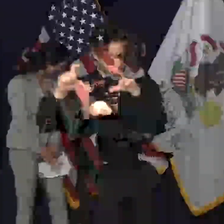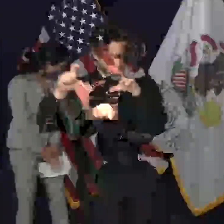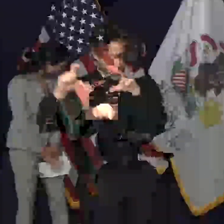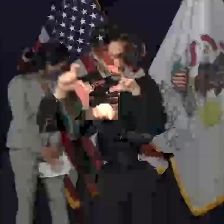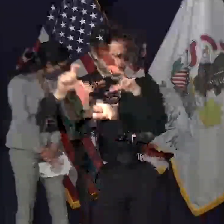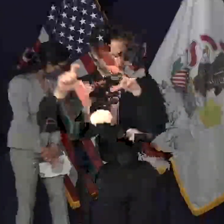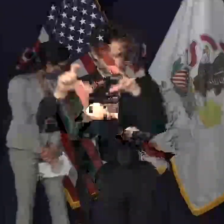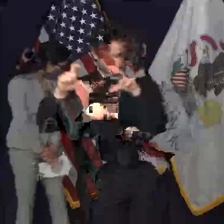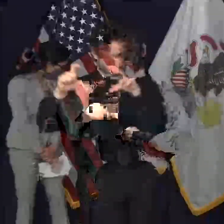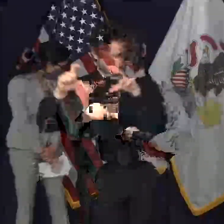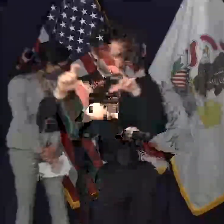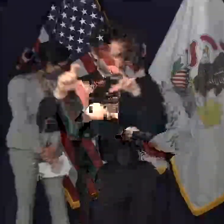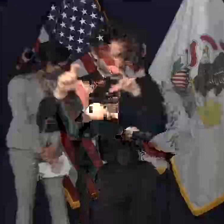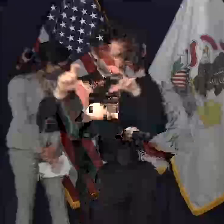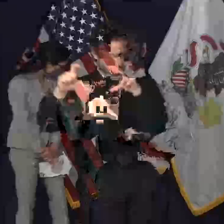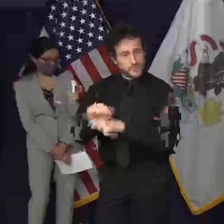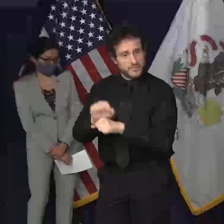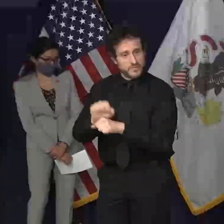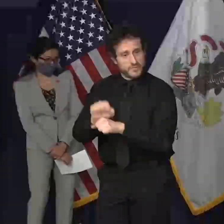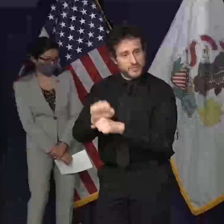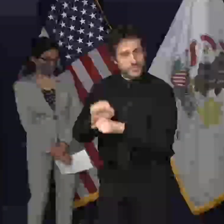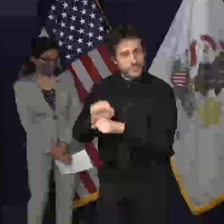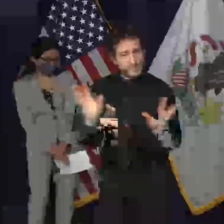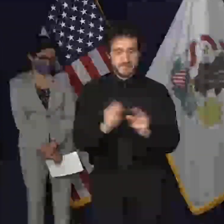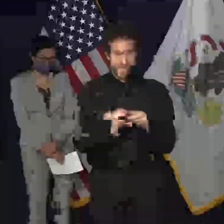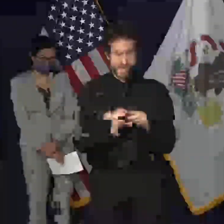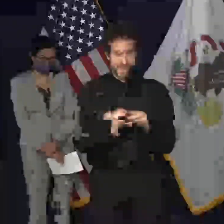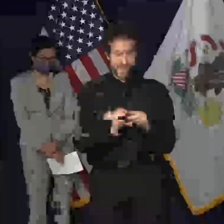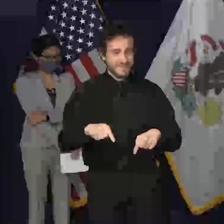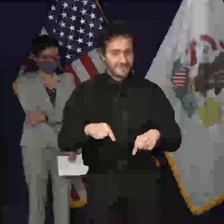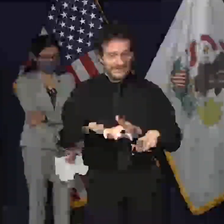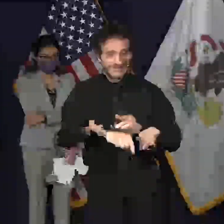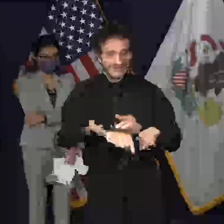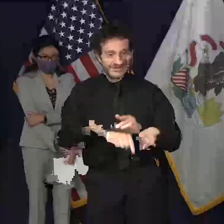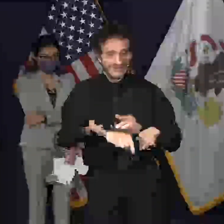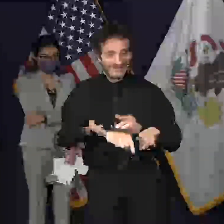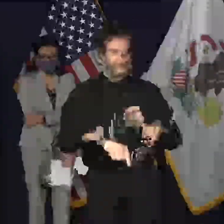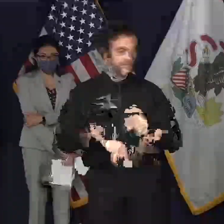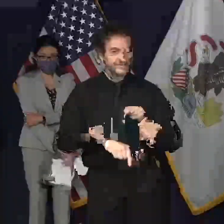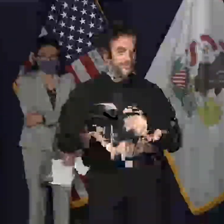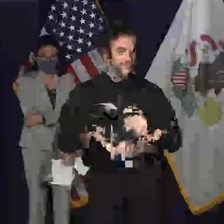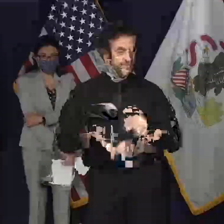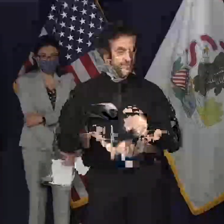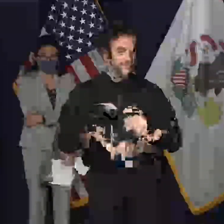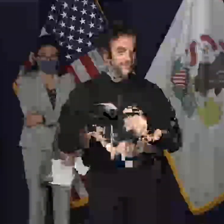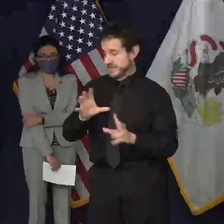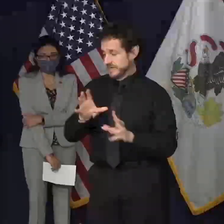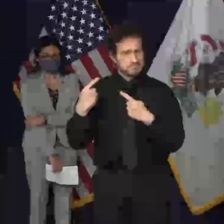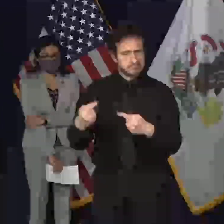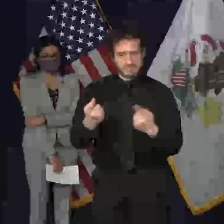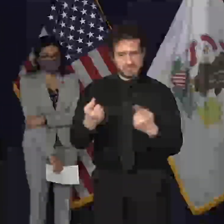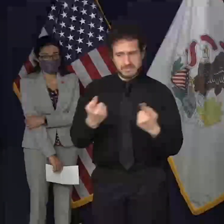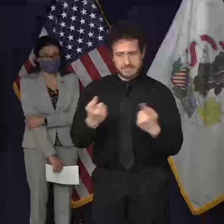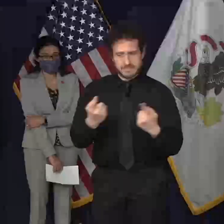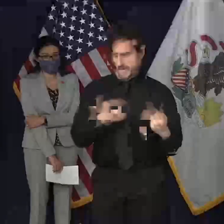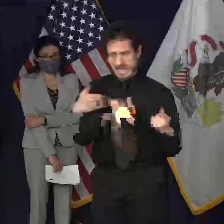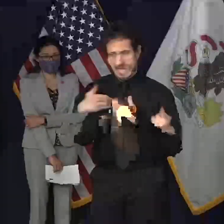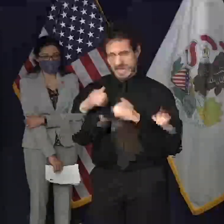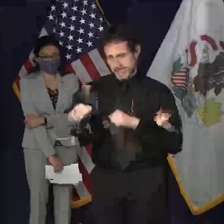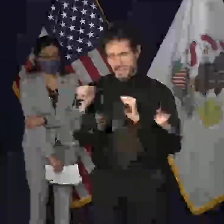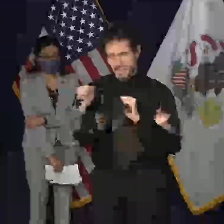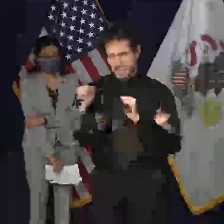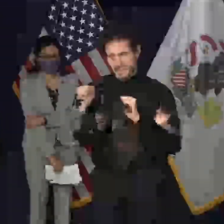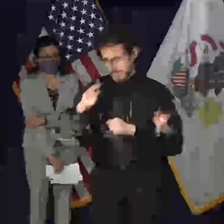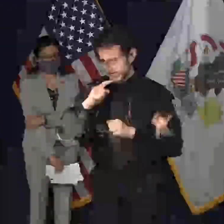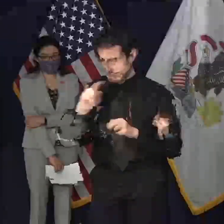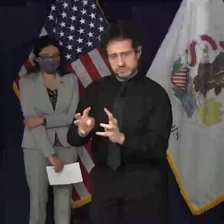if they were in session having committee meetings. And they absolutely have the ability to get together in session. That's one